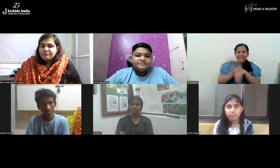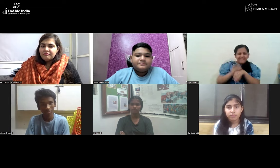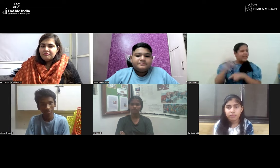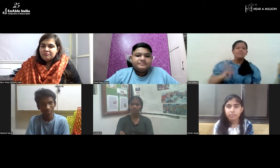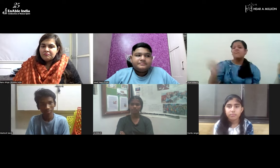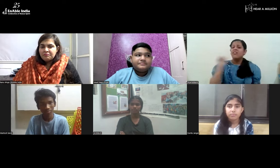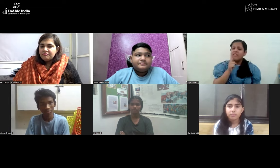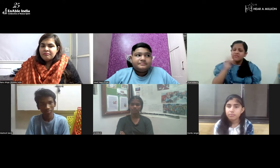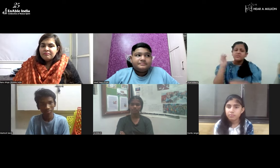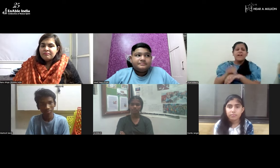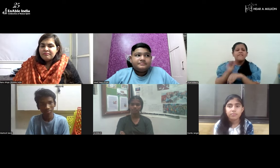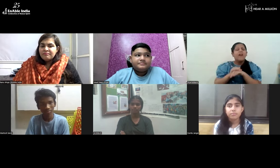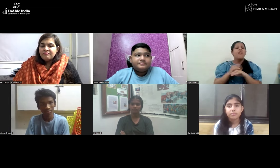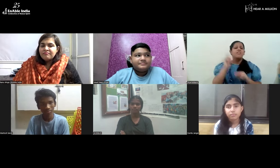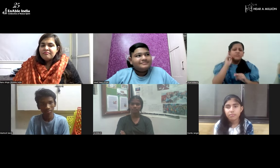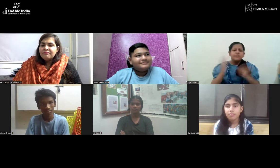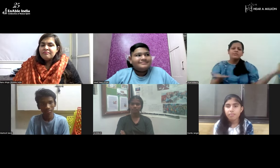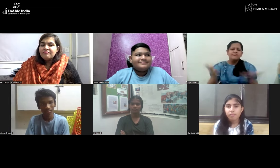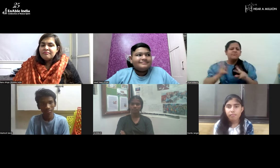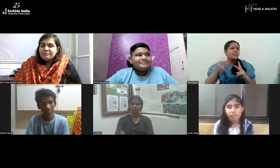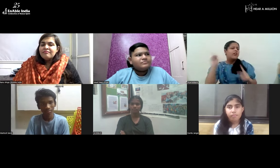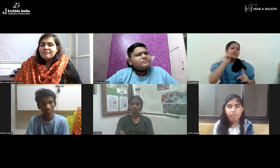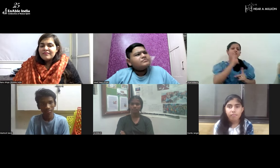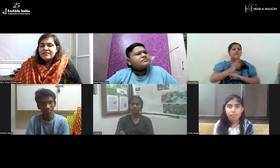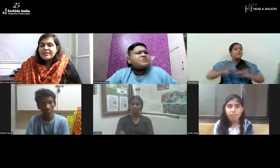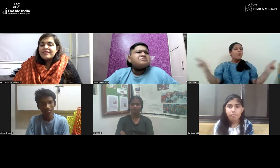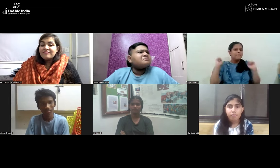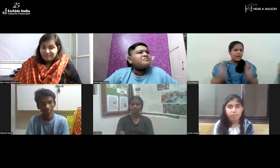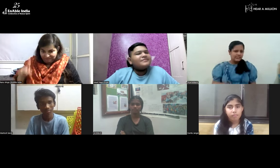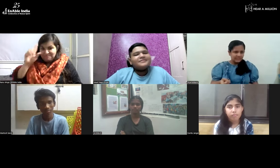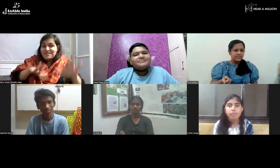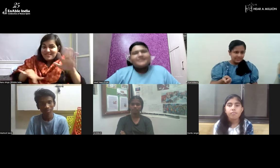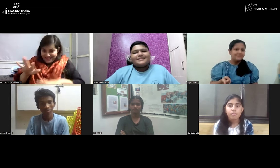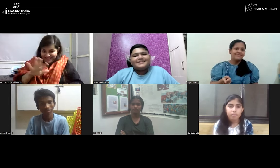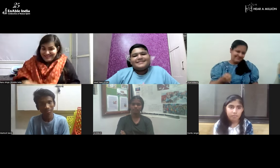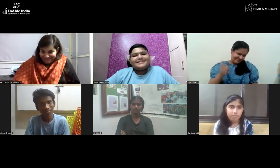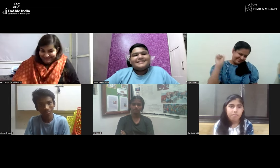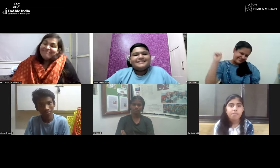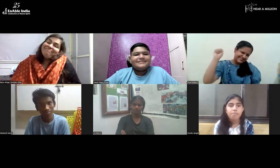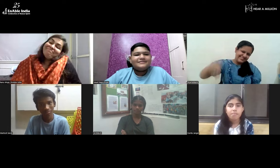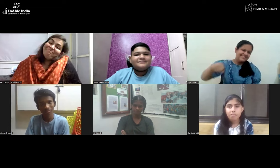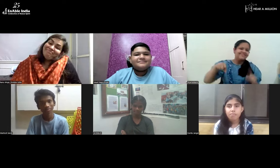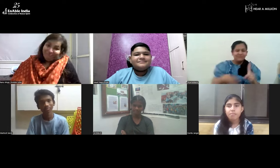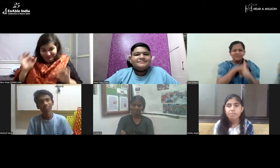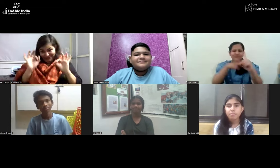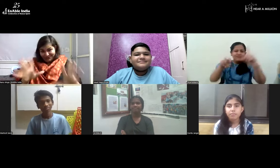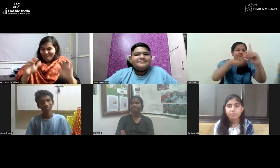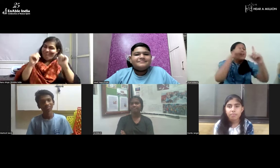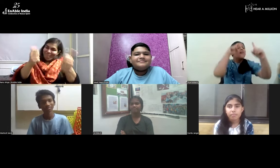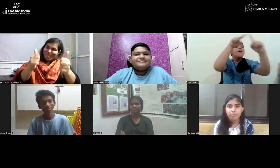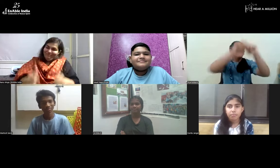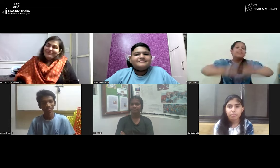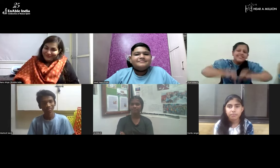and relieve the stress. So in case you cannot step out, then what would you do? Reading would help you in that Yes, reading sense. is